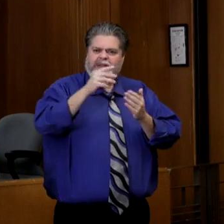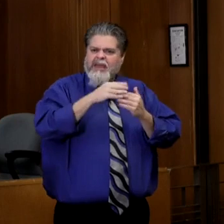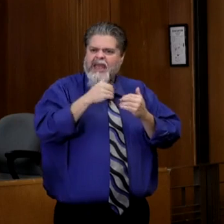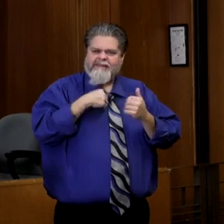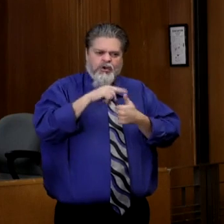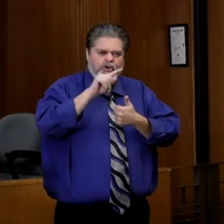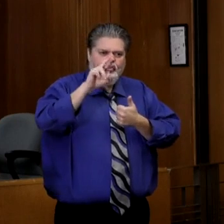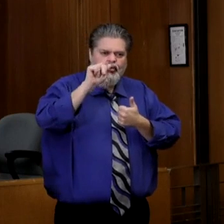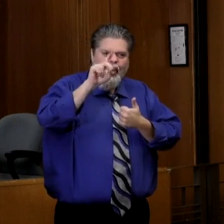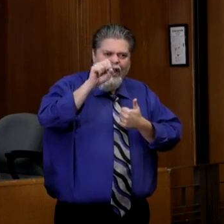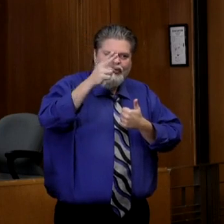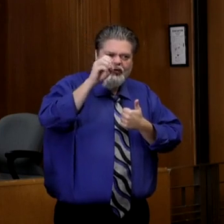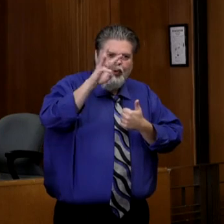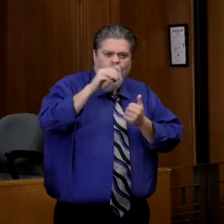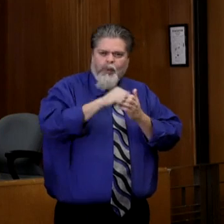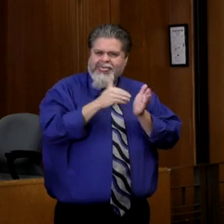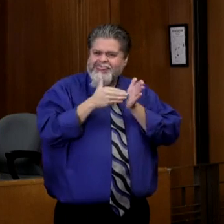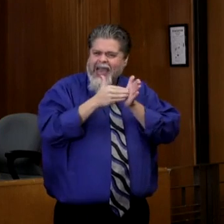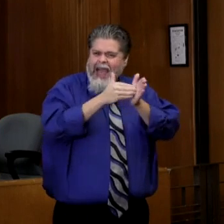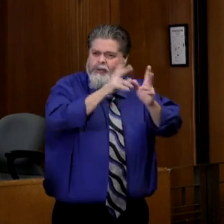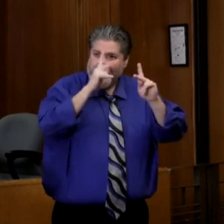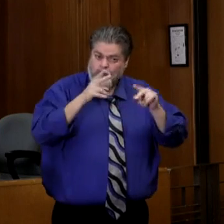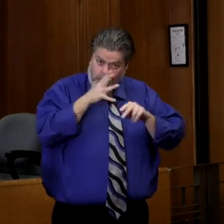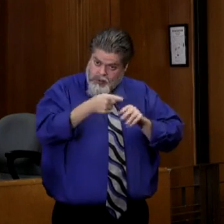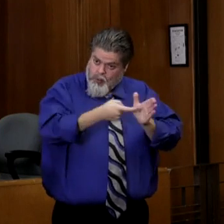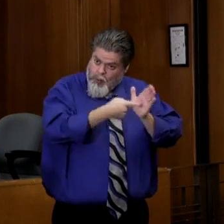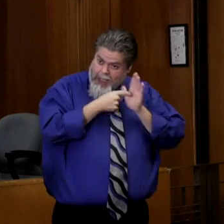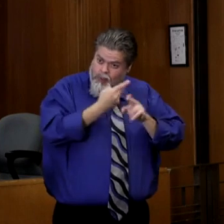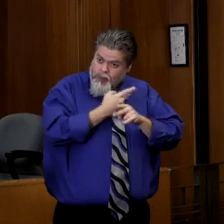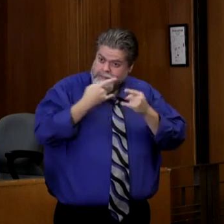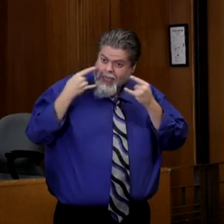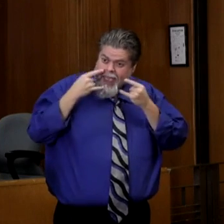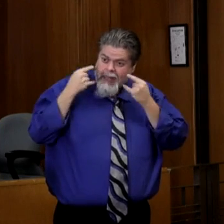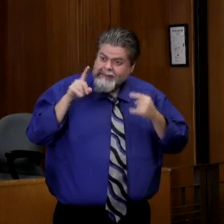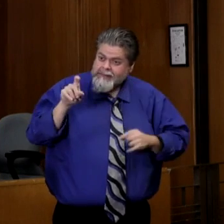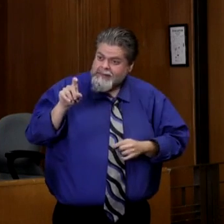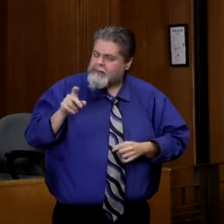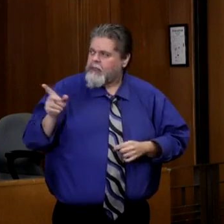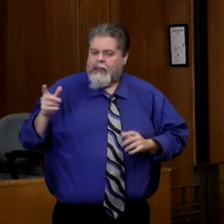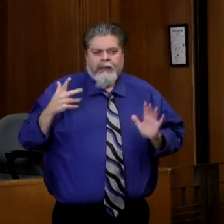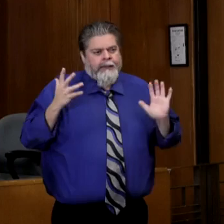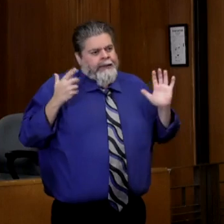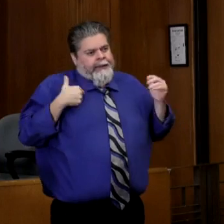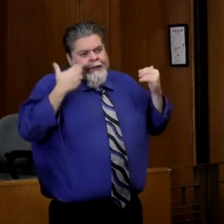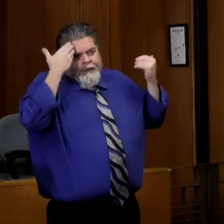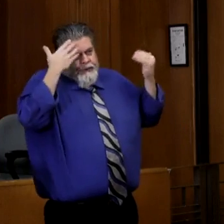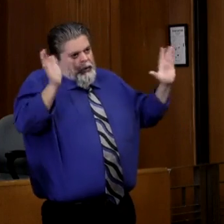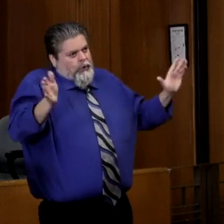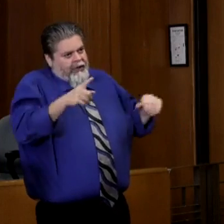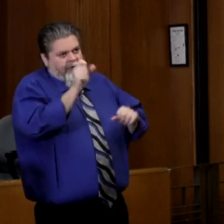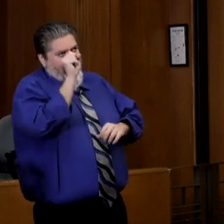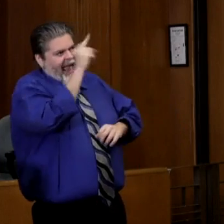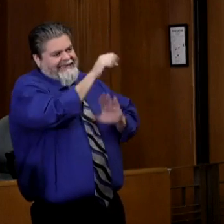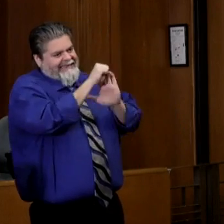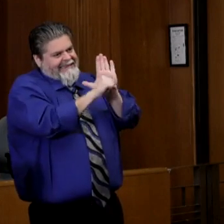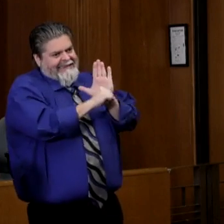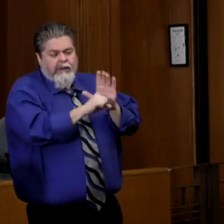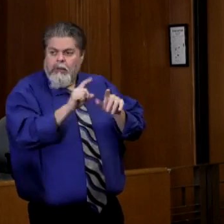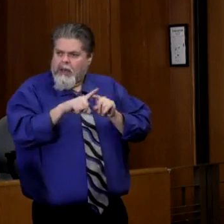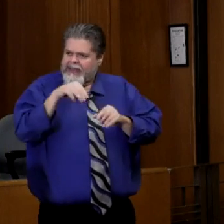with thousands of people. Yep. Will they be wearing masks? Will they be required to wear masks? I don't know you'd have to ask the state on the protocol for the event.